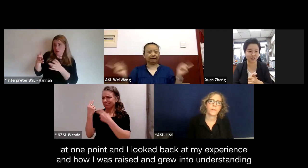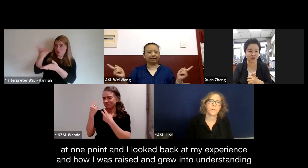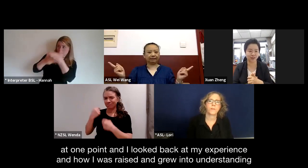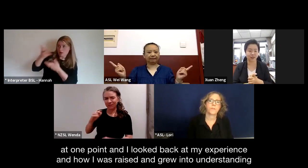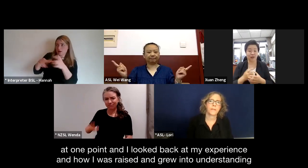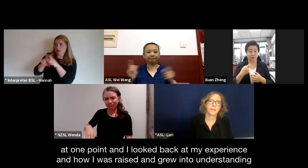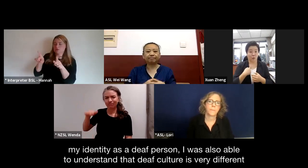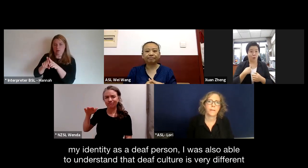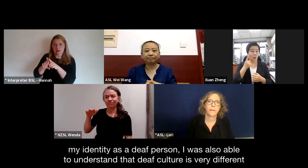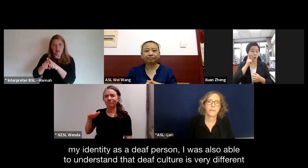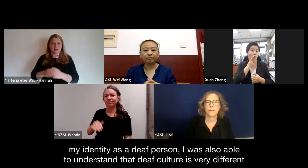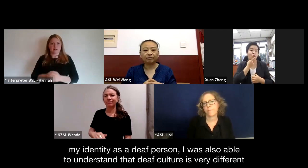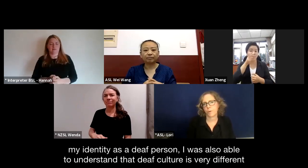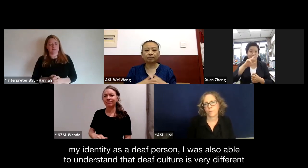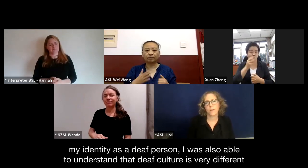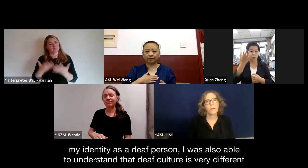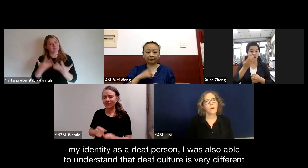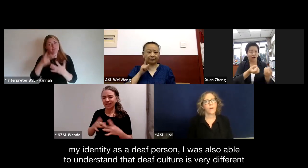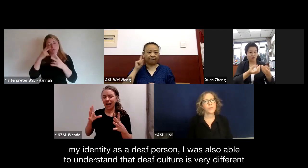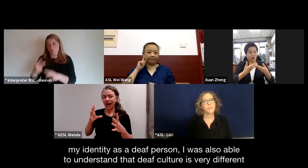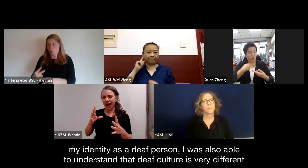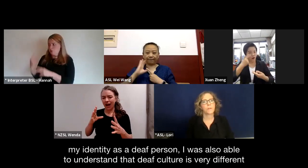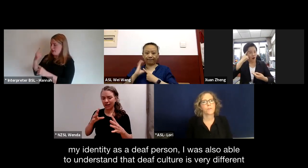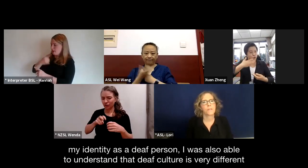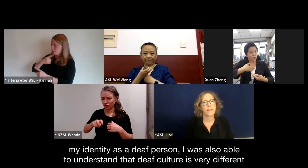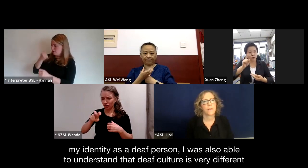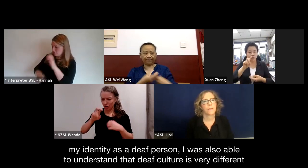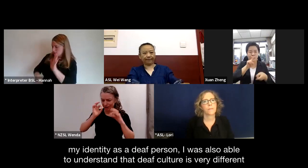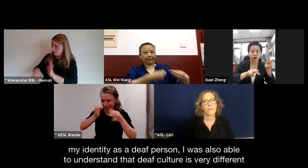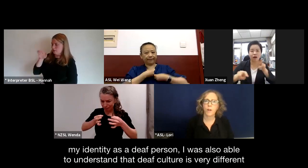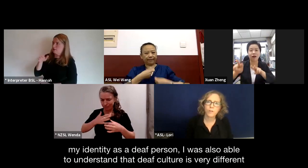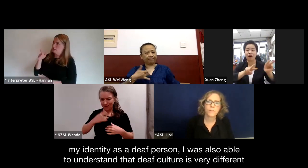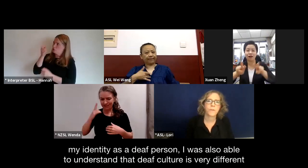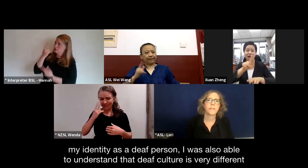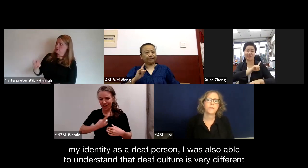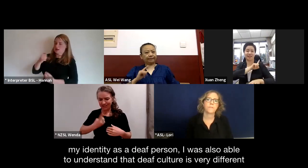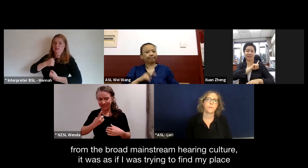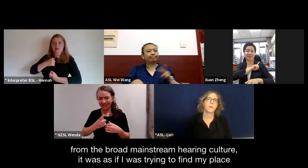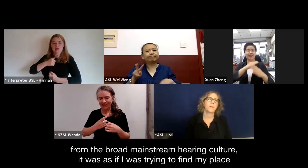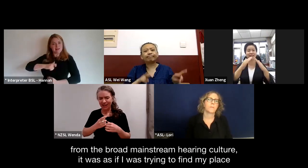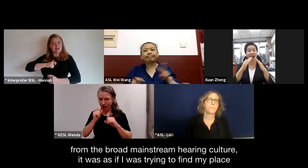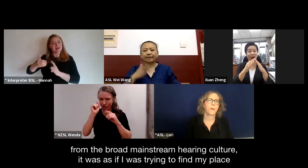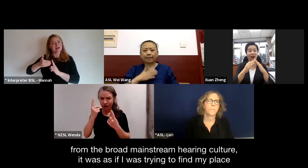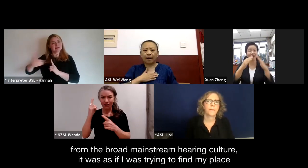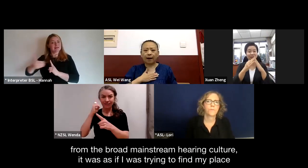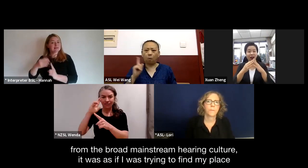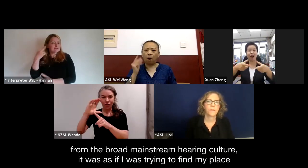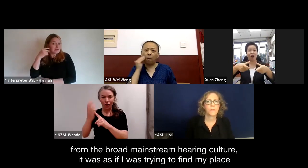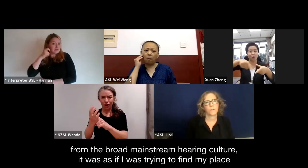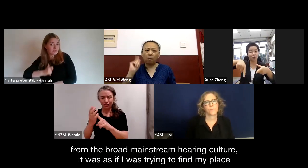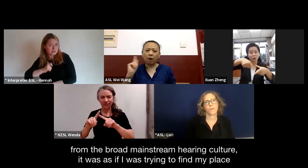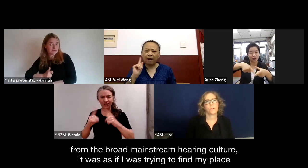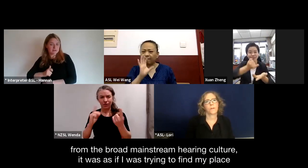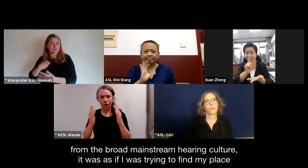I grew into understanding my identity as a deaf person. I also was able to understand that deaf culture is very different from the broad mainstream